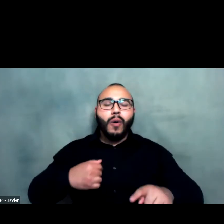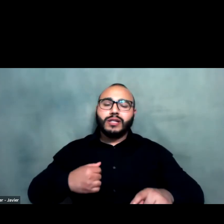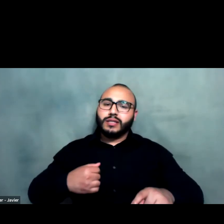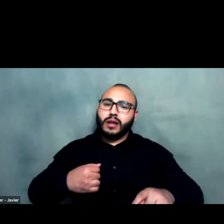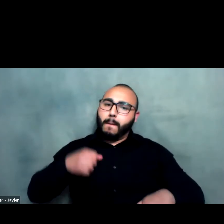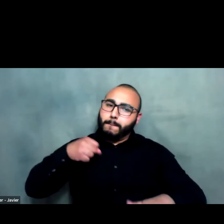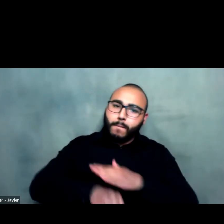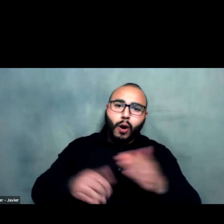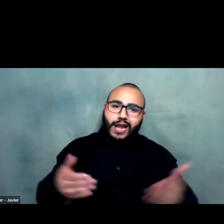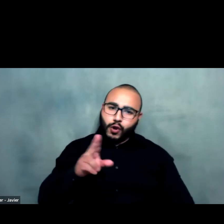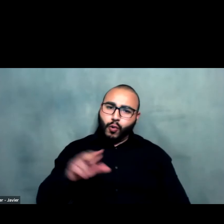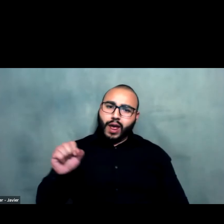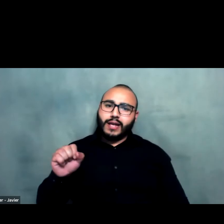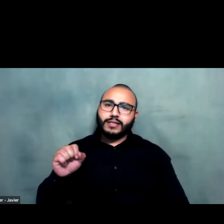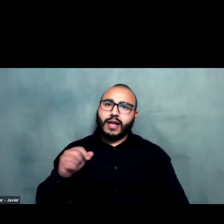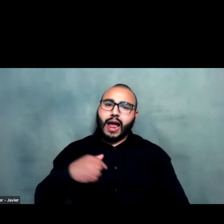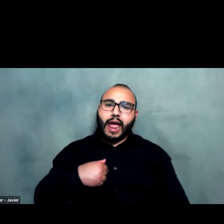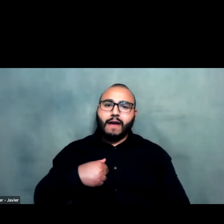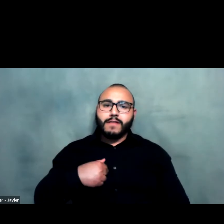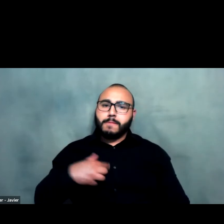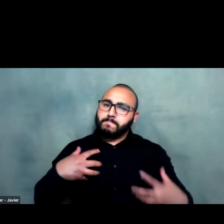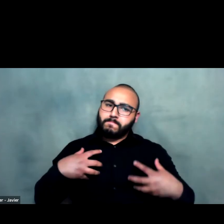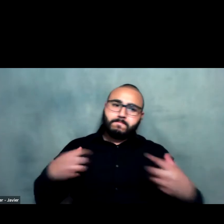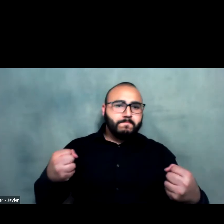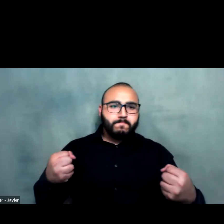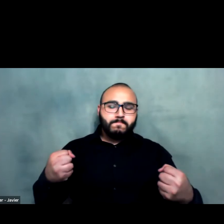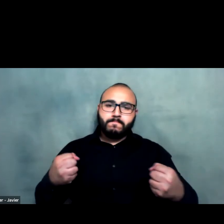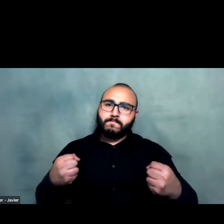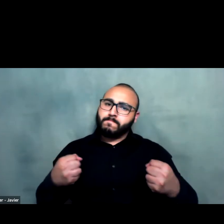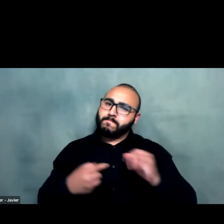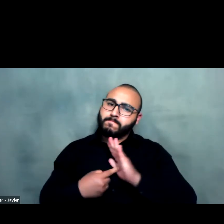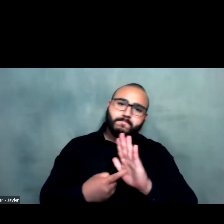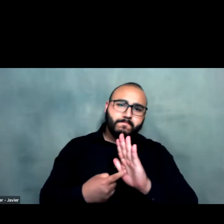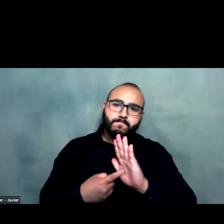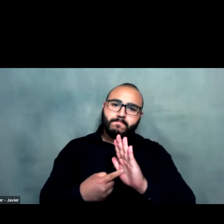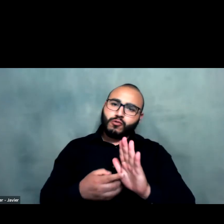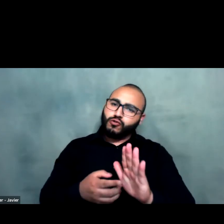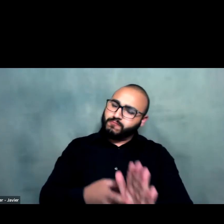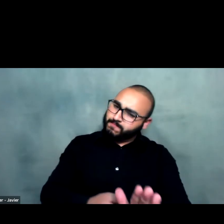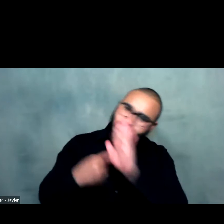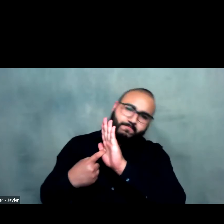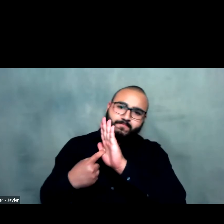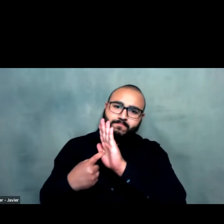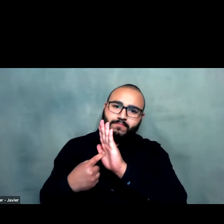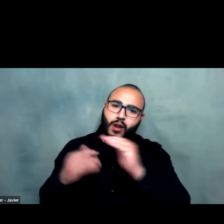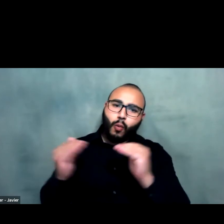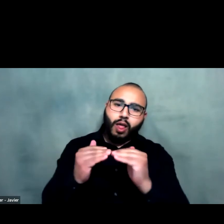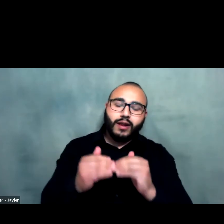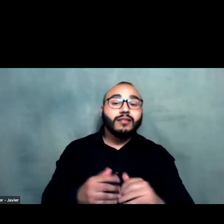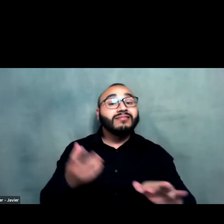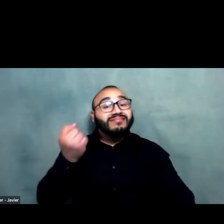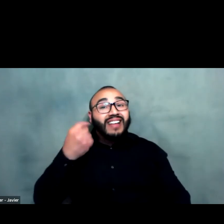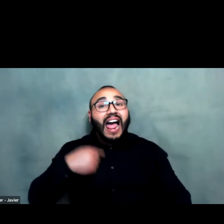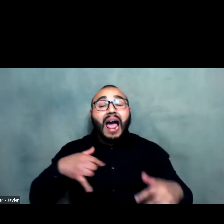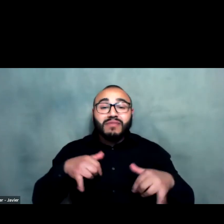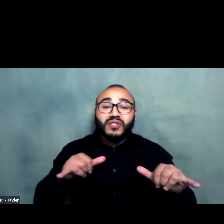audacity to demand equality." Honestly, I'm still finding my voice and fighting discomfort